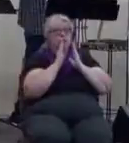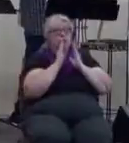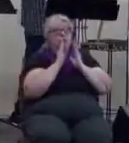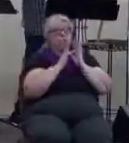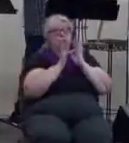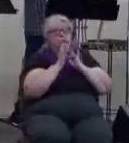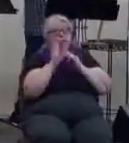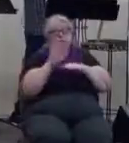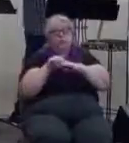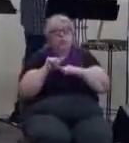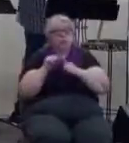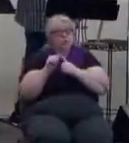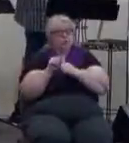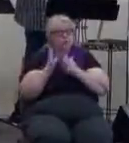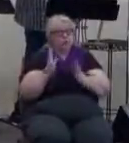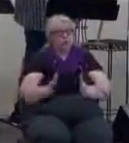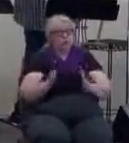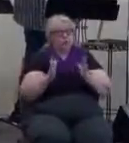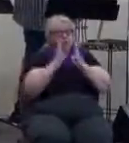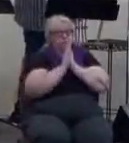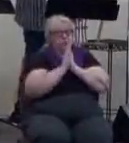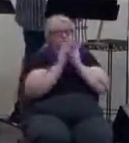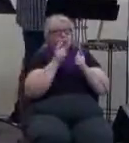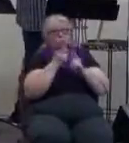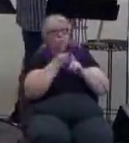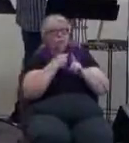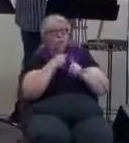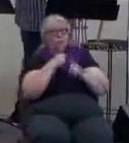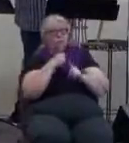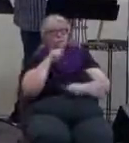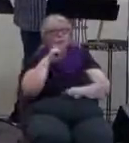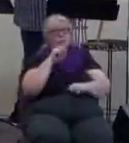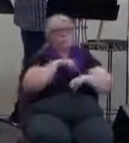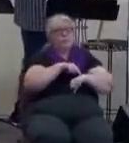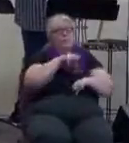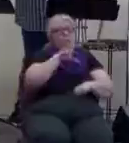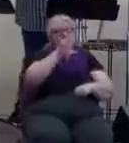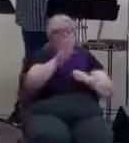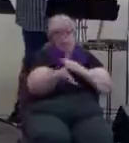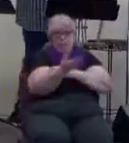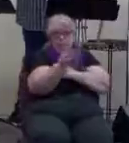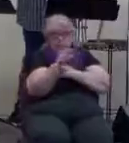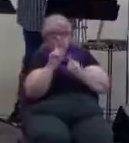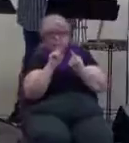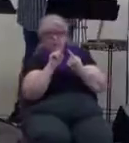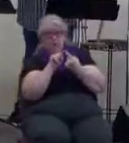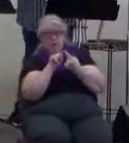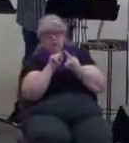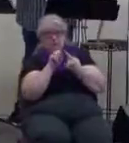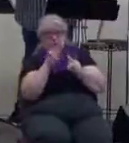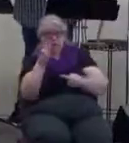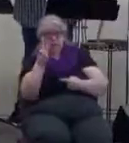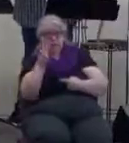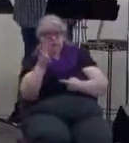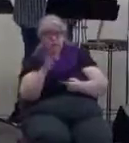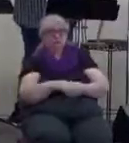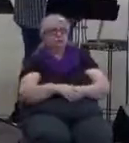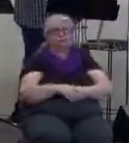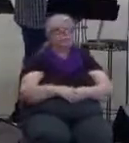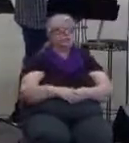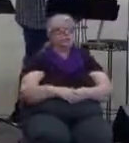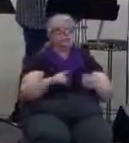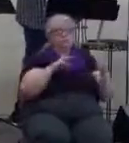when 6 o'clock came, when dawn broke out, they were teaching and preaching, ready to go. Filled with